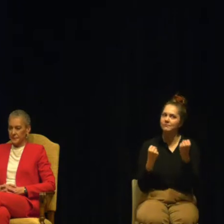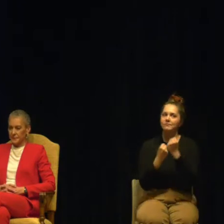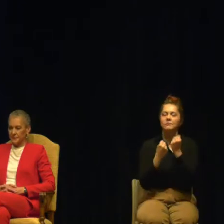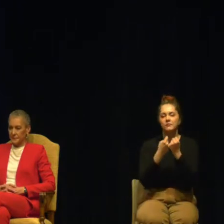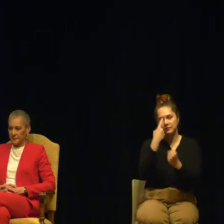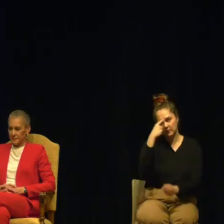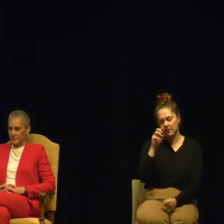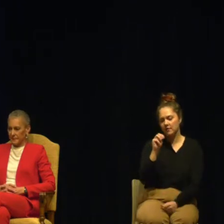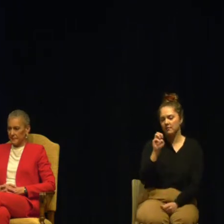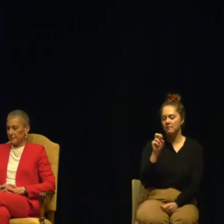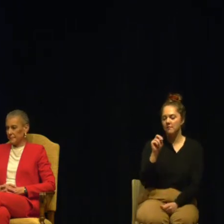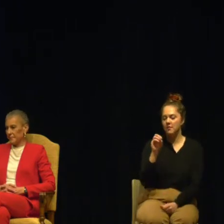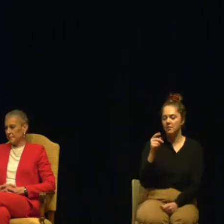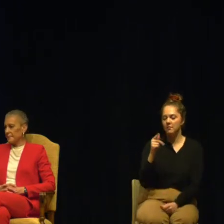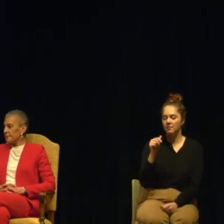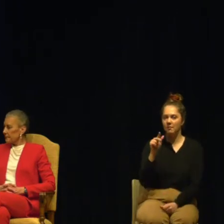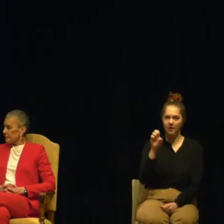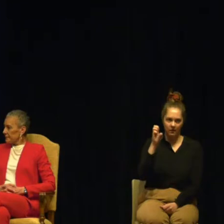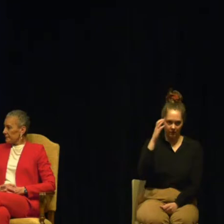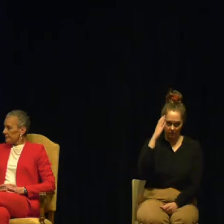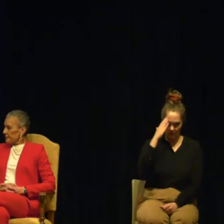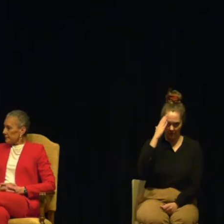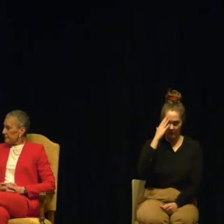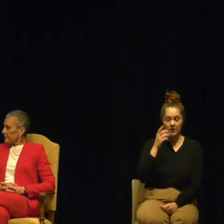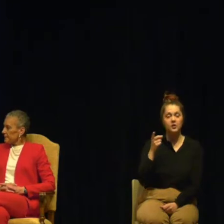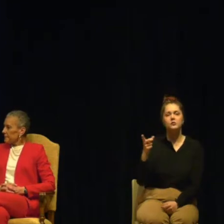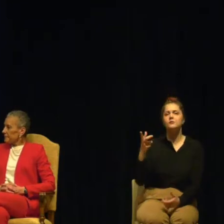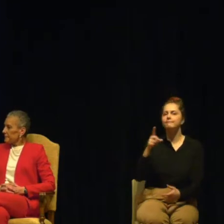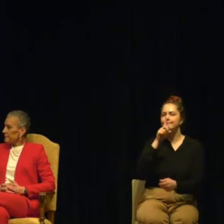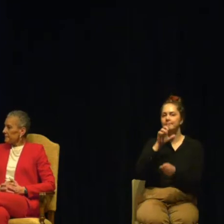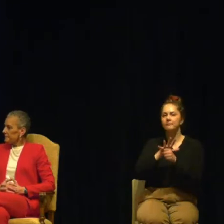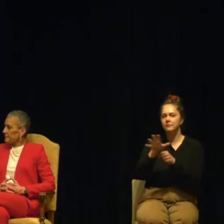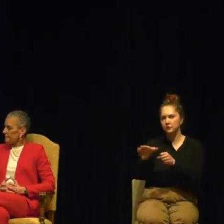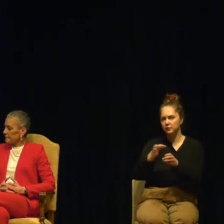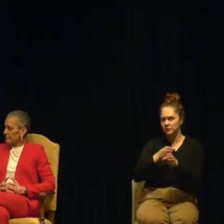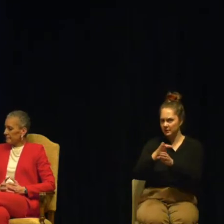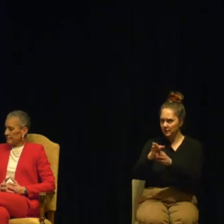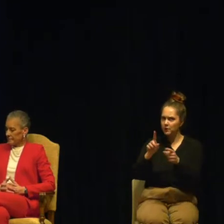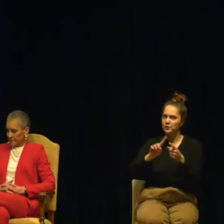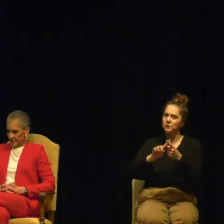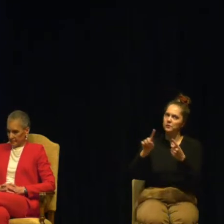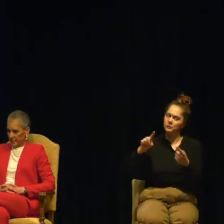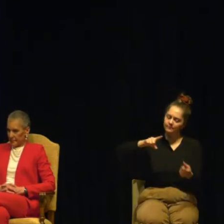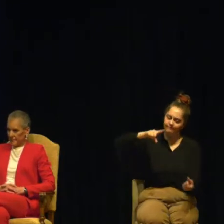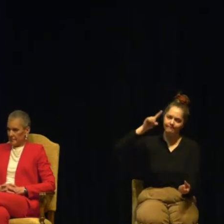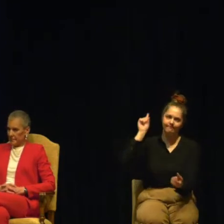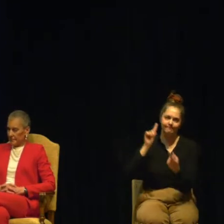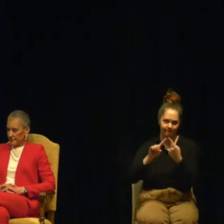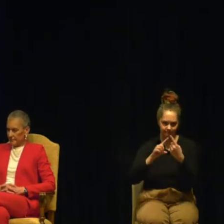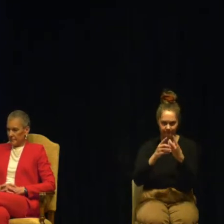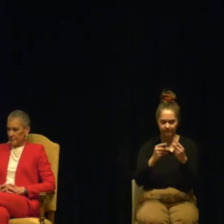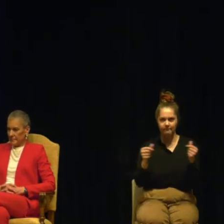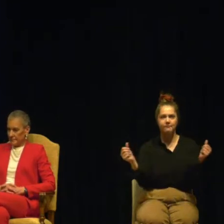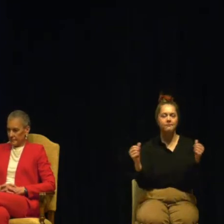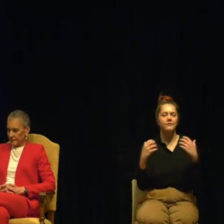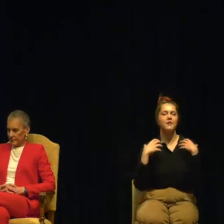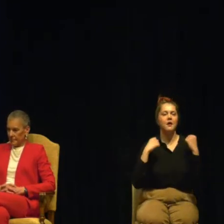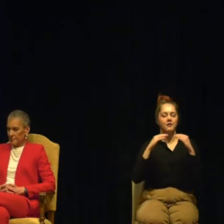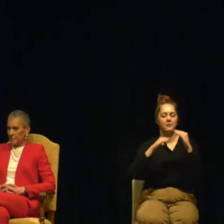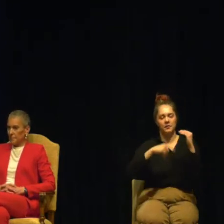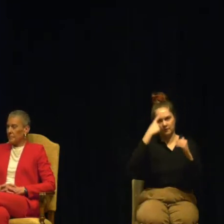menopause awareness. She has dedicated her career to eradicating health disparities for women of